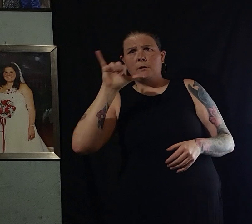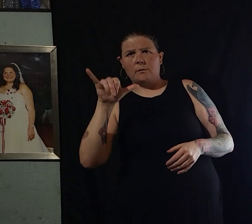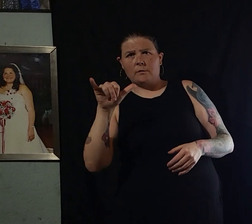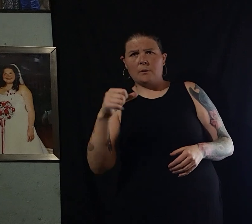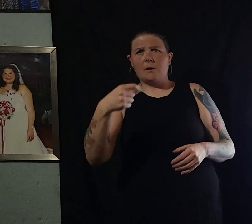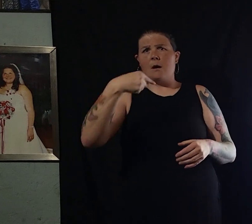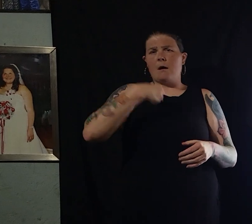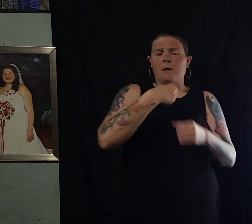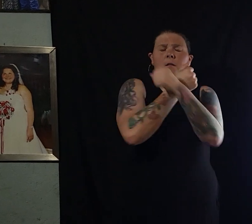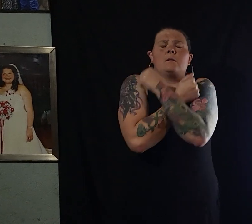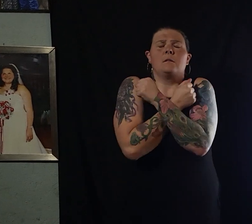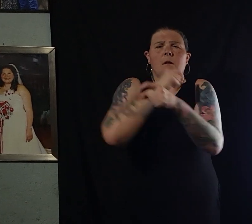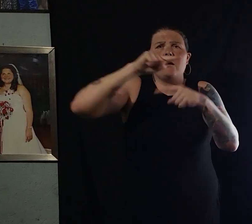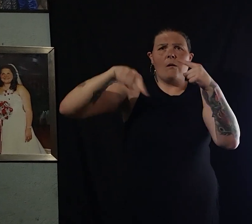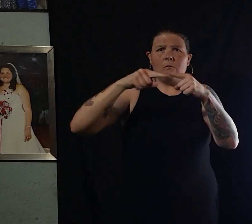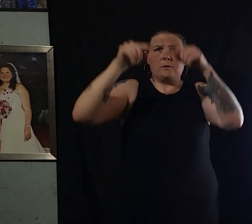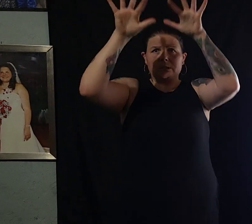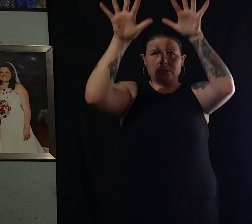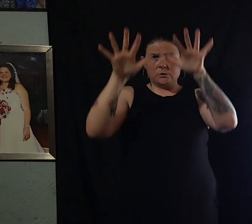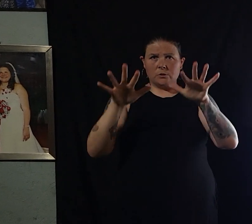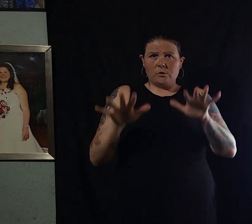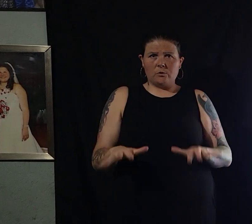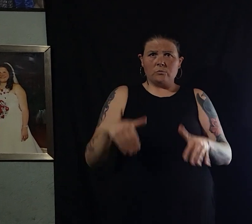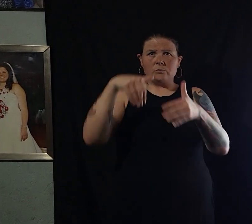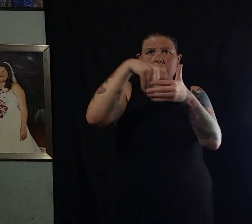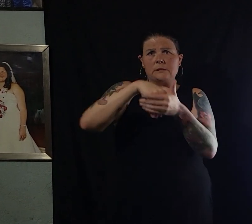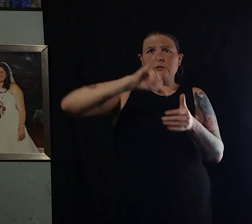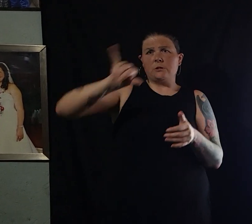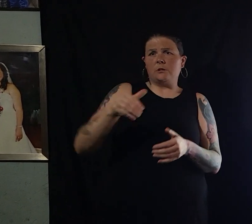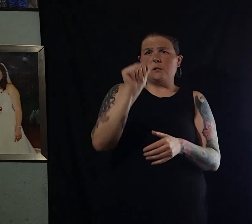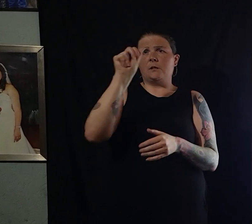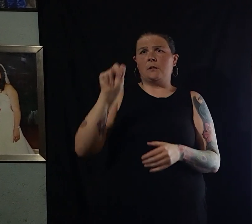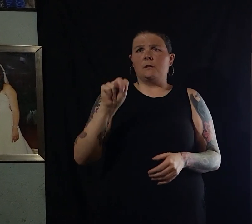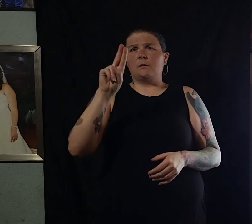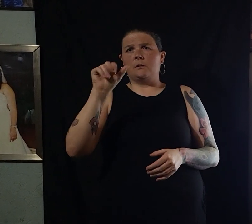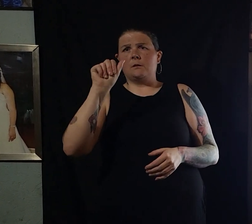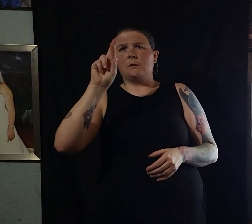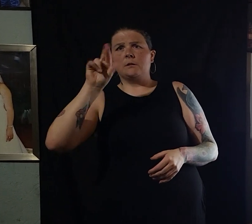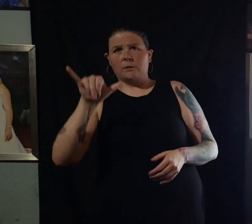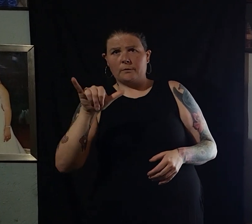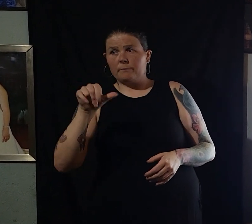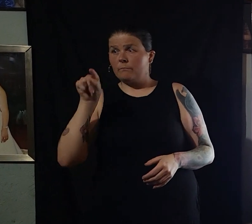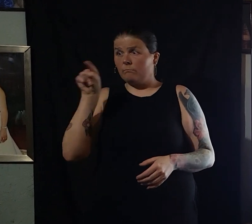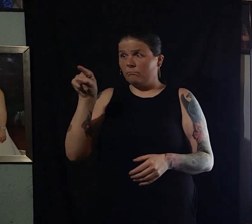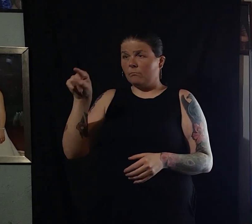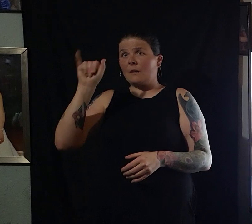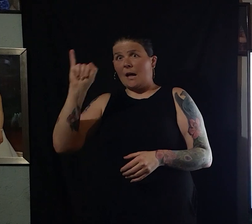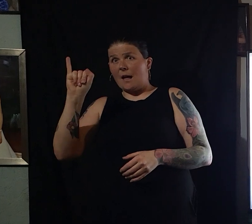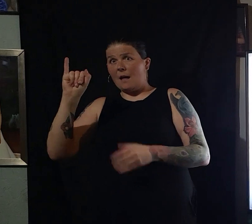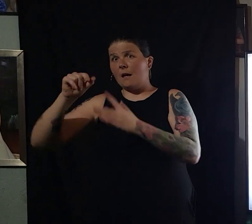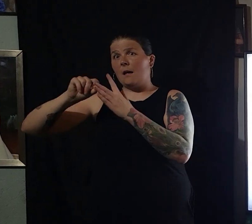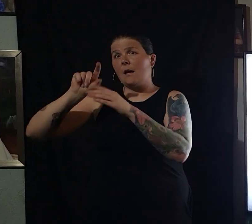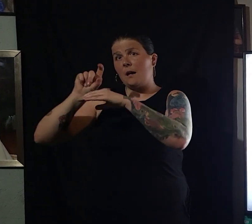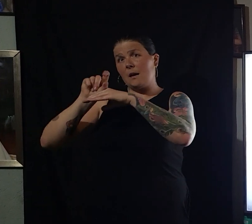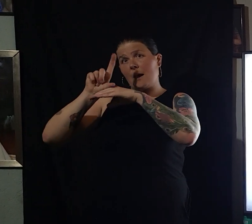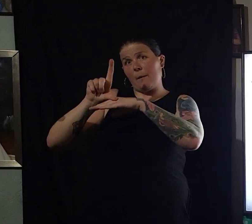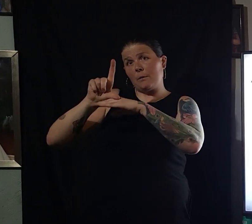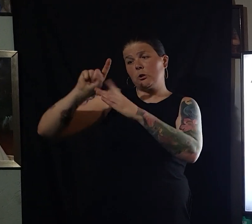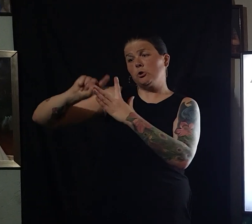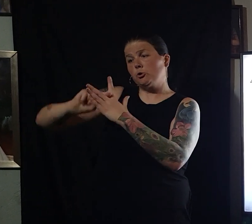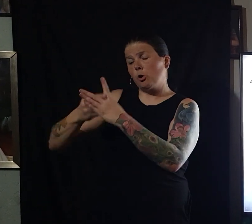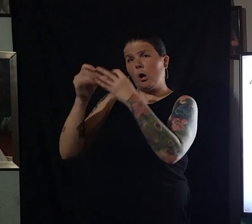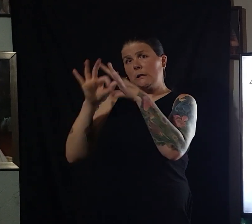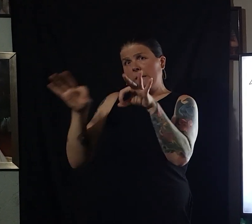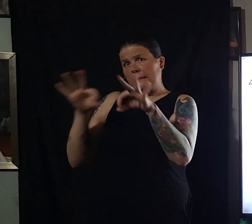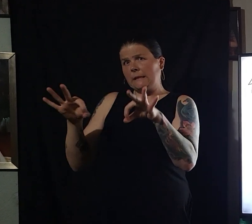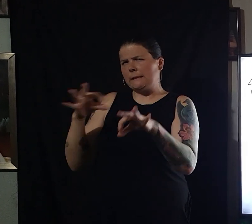it snows in January. The I is capitalized, it's at the beginning of the sentence, and